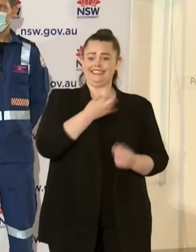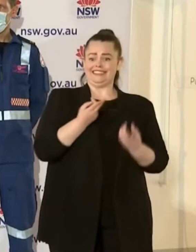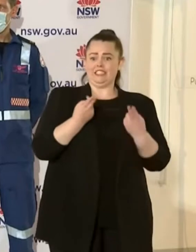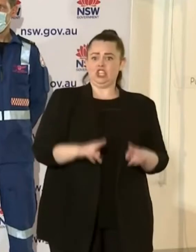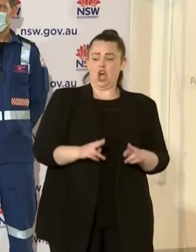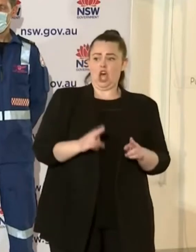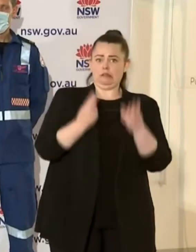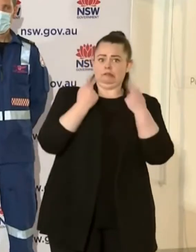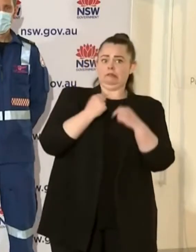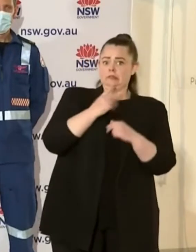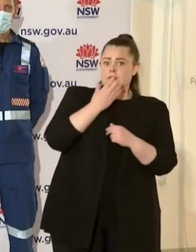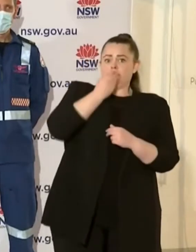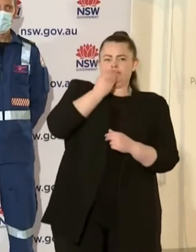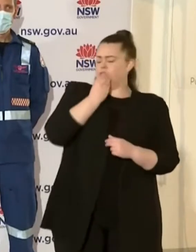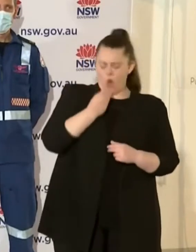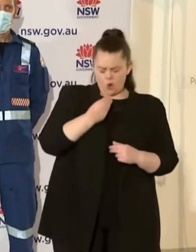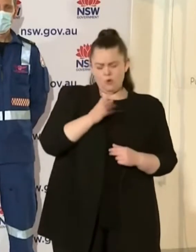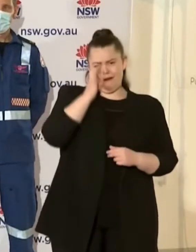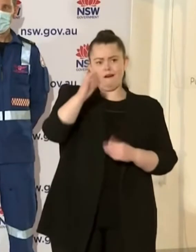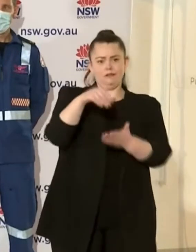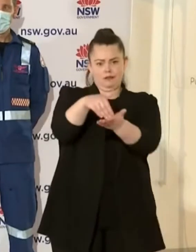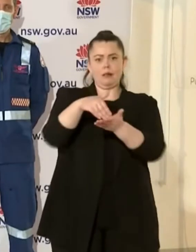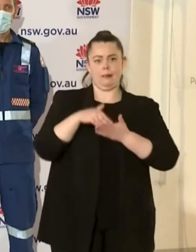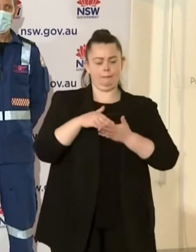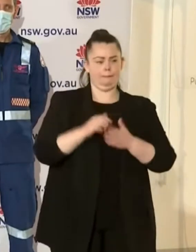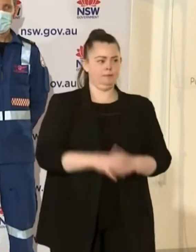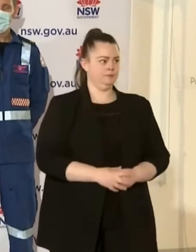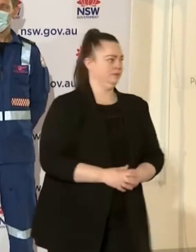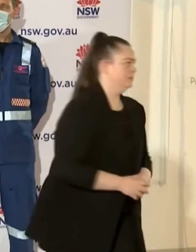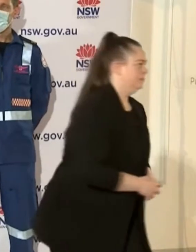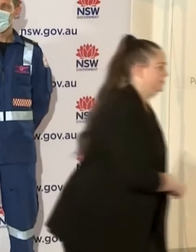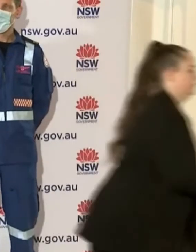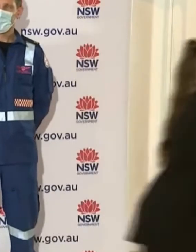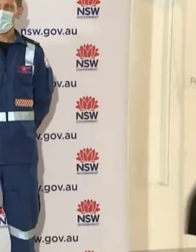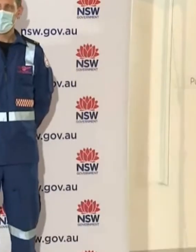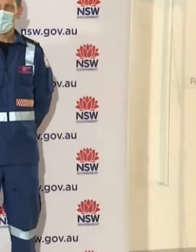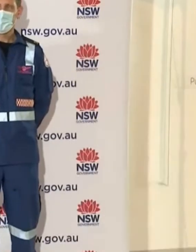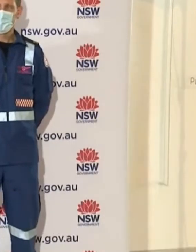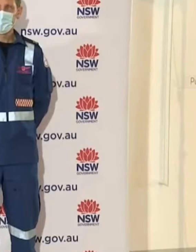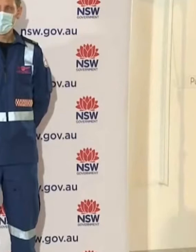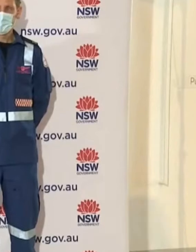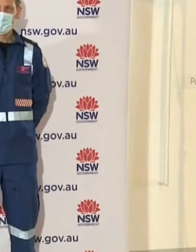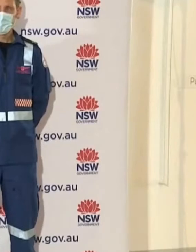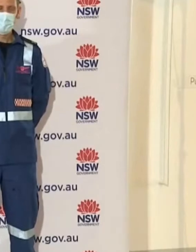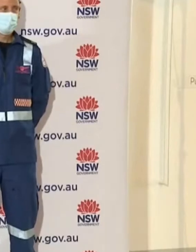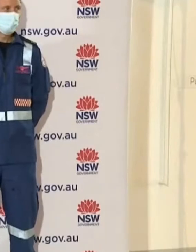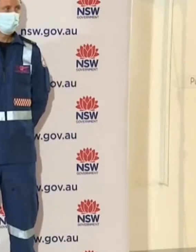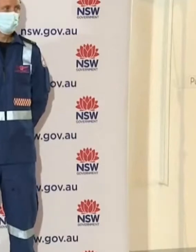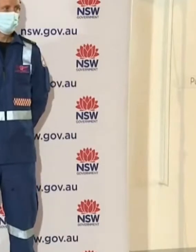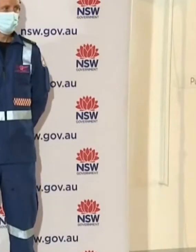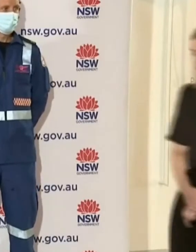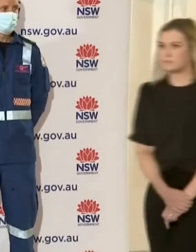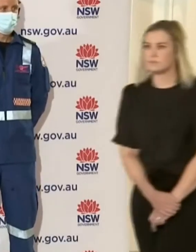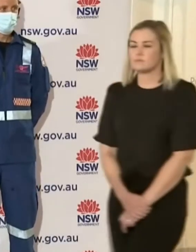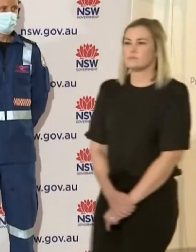Seek medical help. How prevalent? Sorry, Chris, I'll just do this and I'll come back to you. Sure. You're talking there about people that are kind of getting